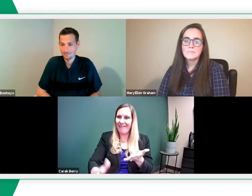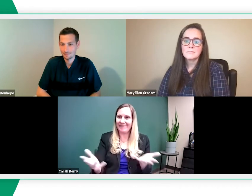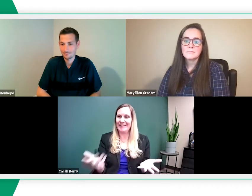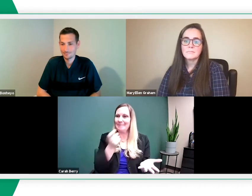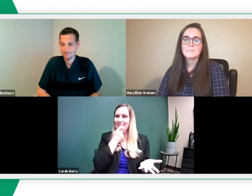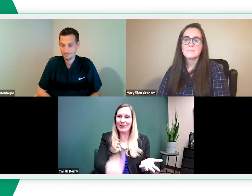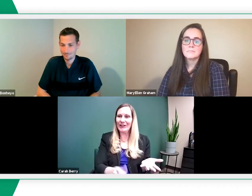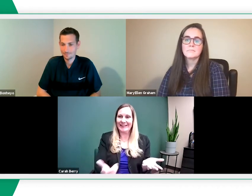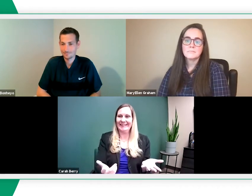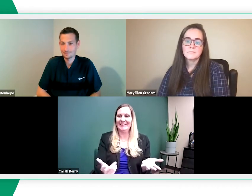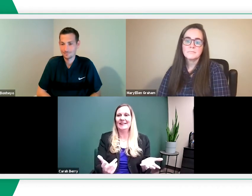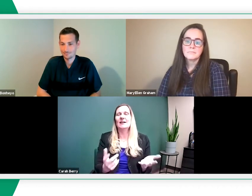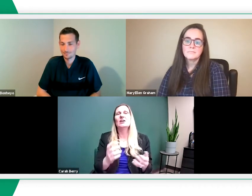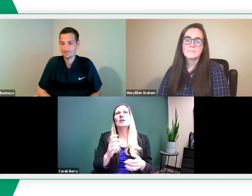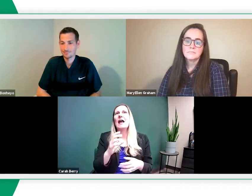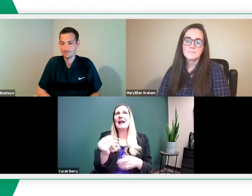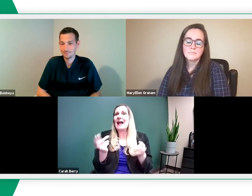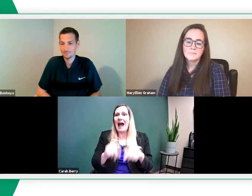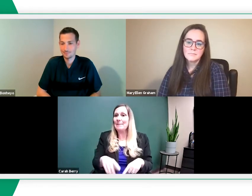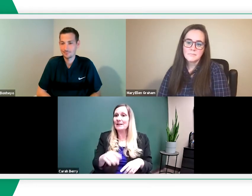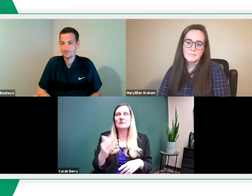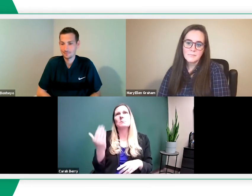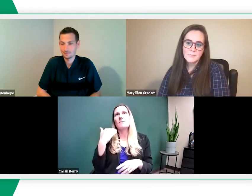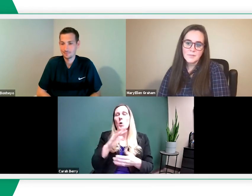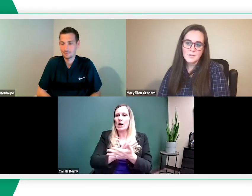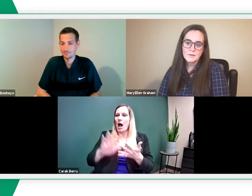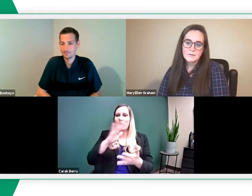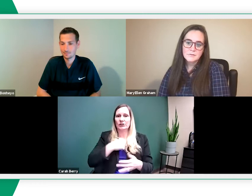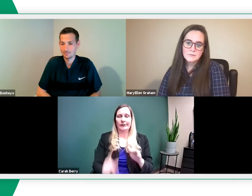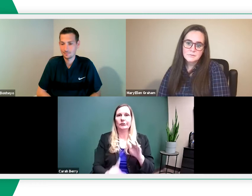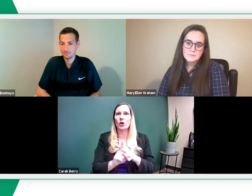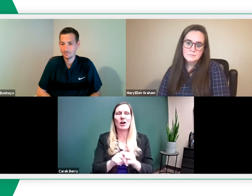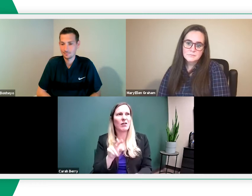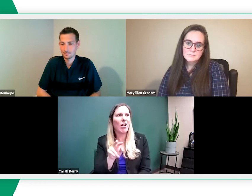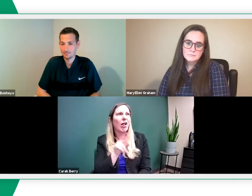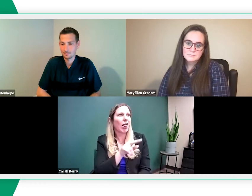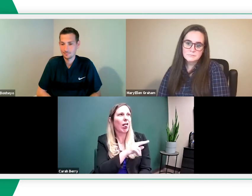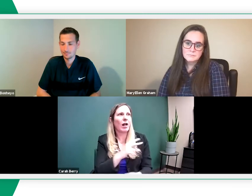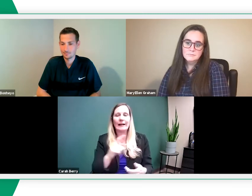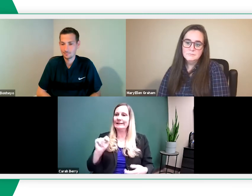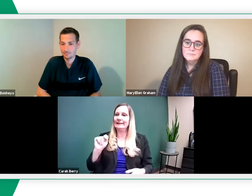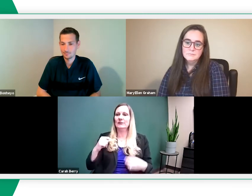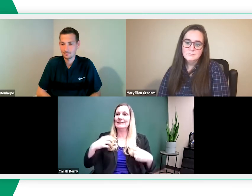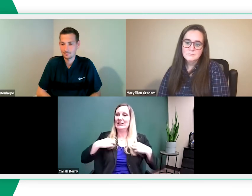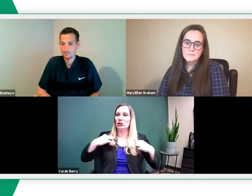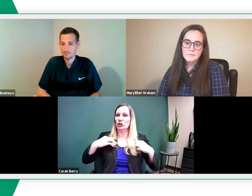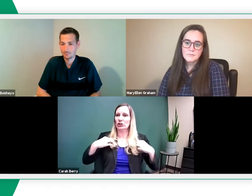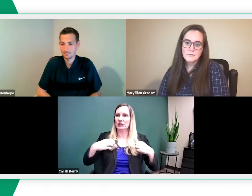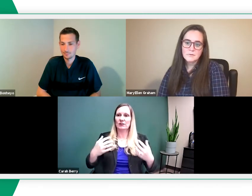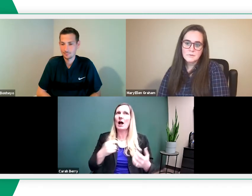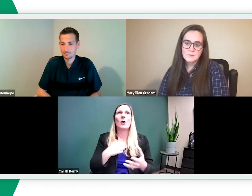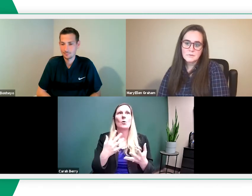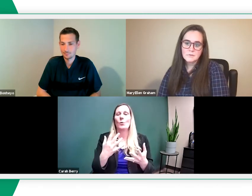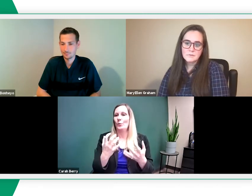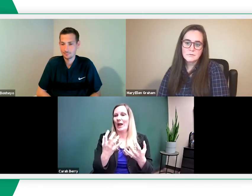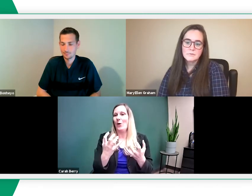the minimum payment, you do need to pay it off. Period. And before college showed up, I kind of just looked at